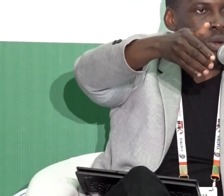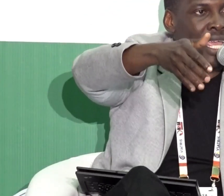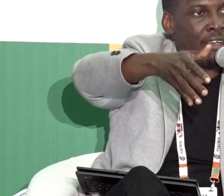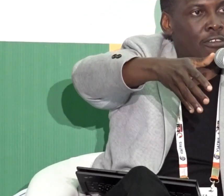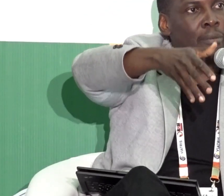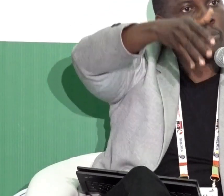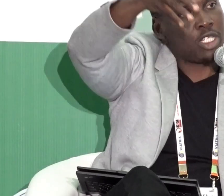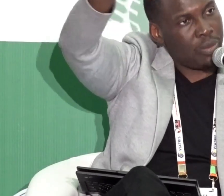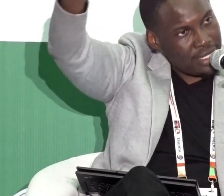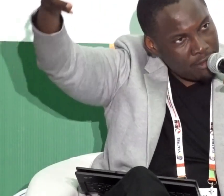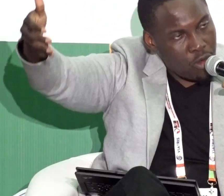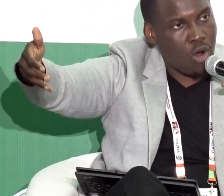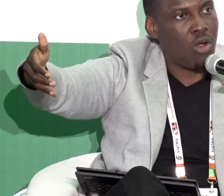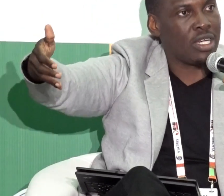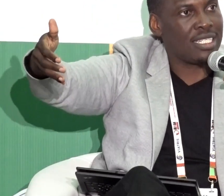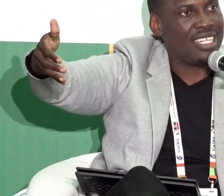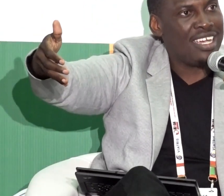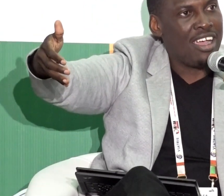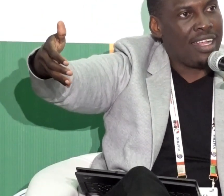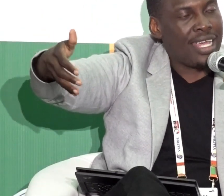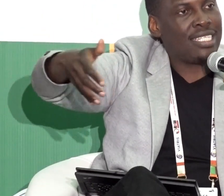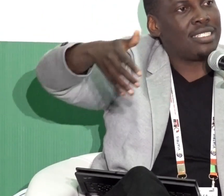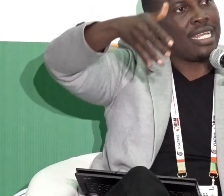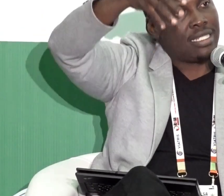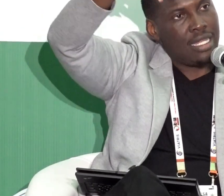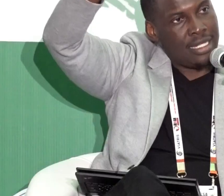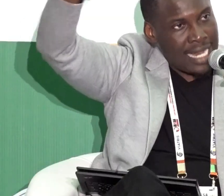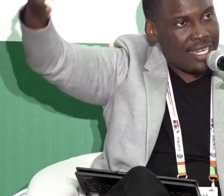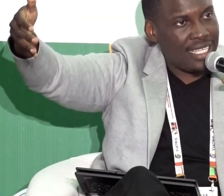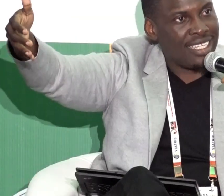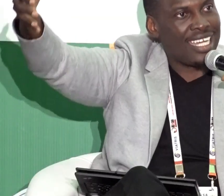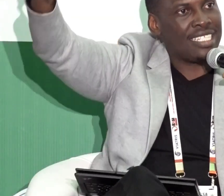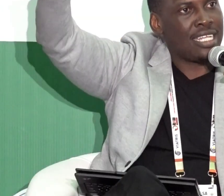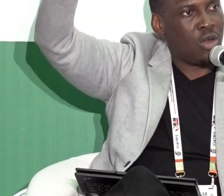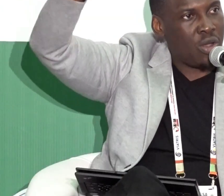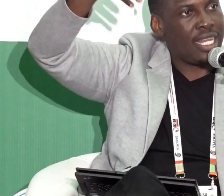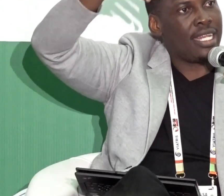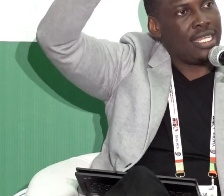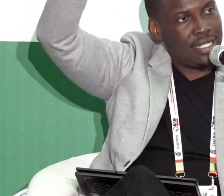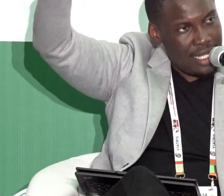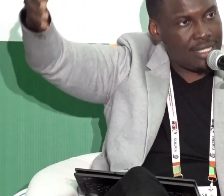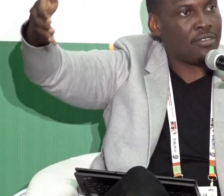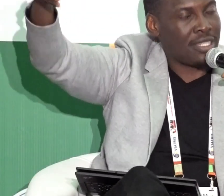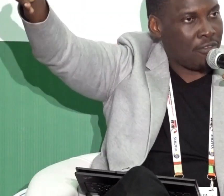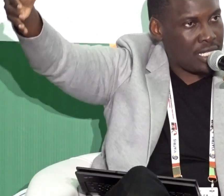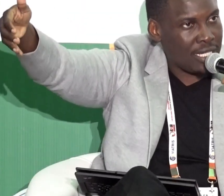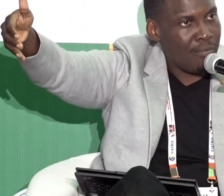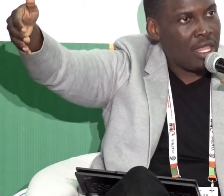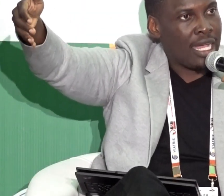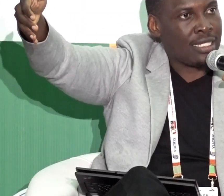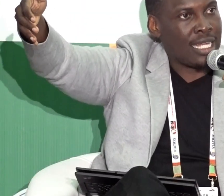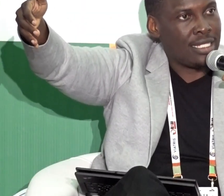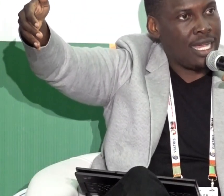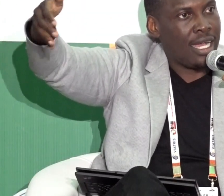to that, we have a prospective cohort that is a study that is now looking at intensive